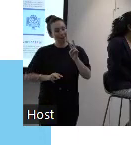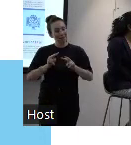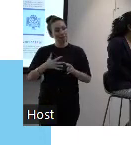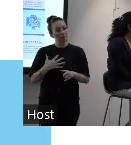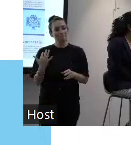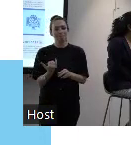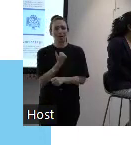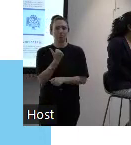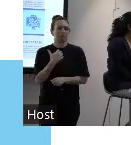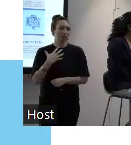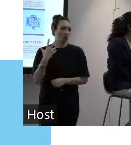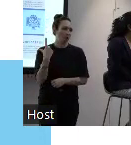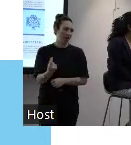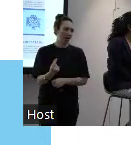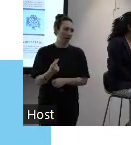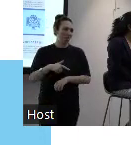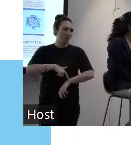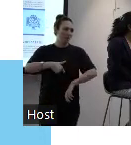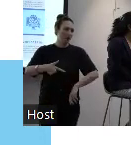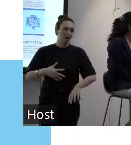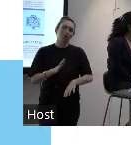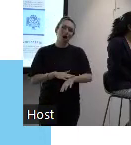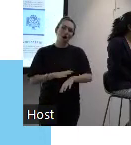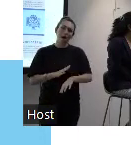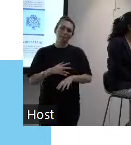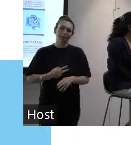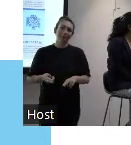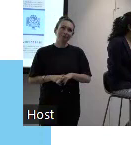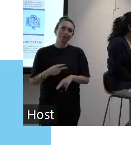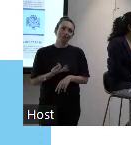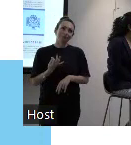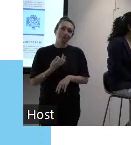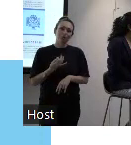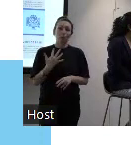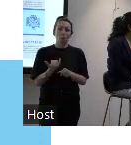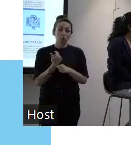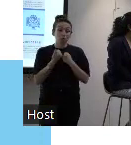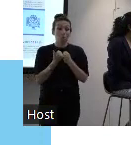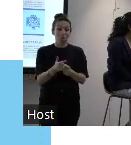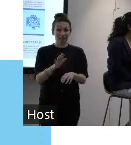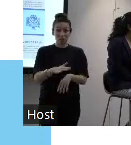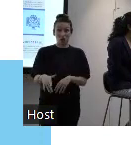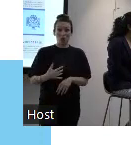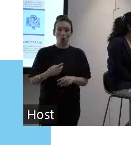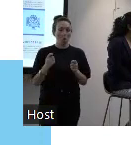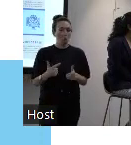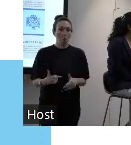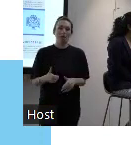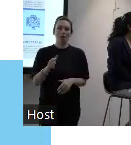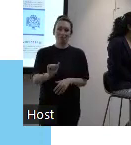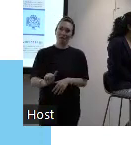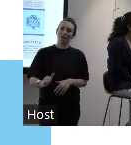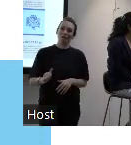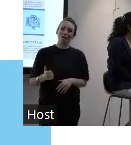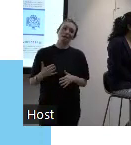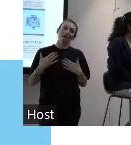We need to decrease wait times, and we need to make sure children and families are supported from the earliest point possible in their healthcare journey. Secondly, we know that